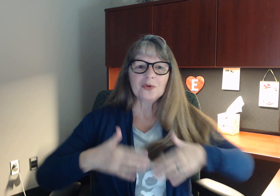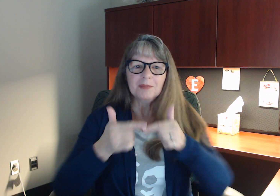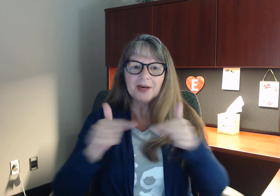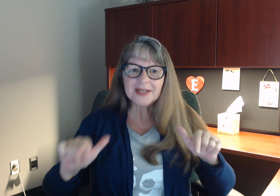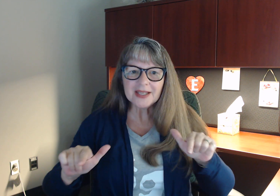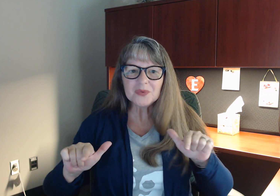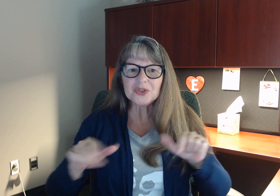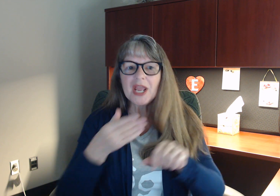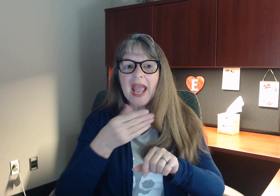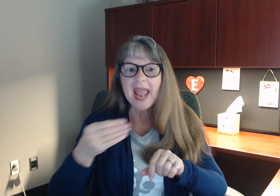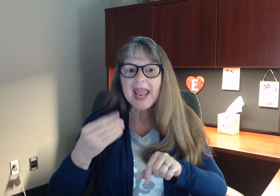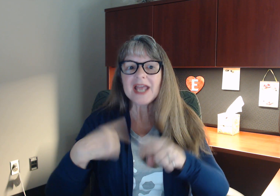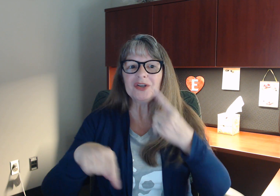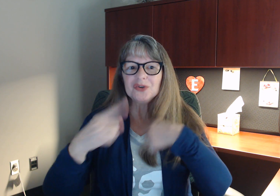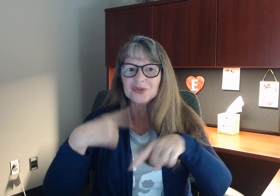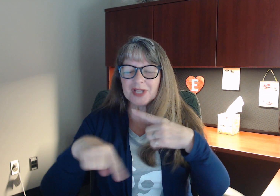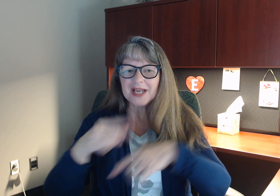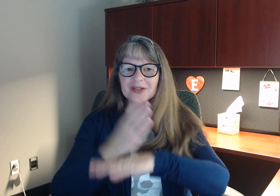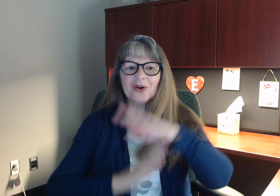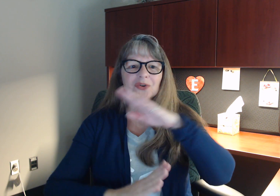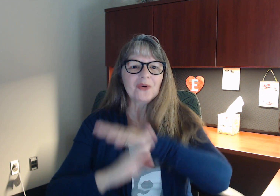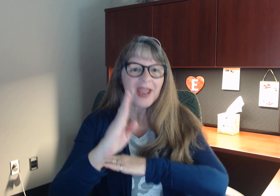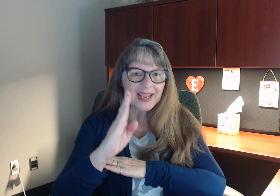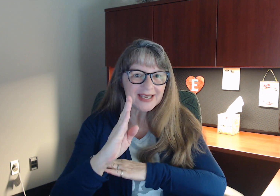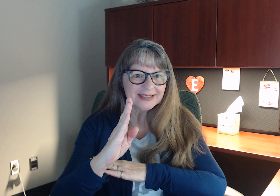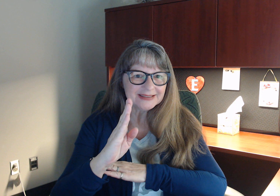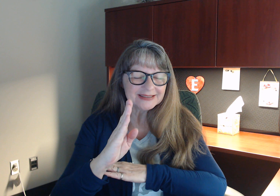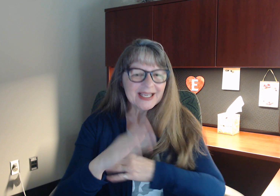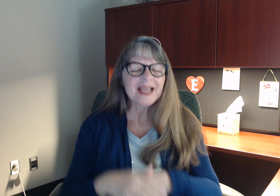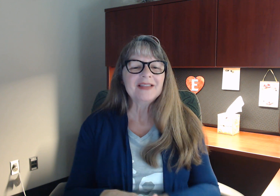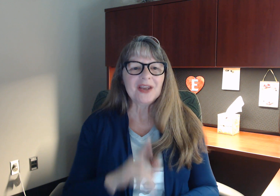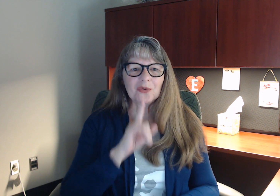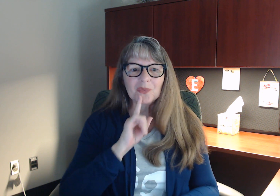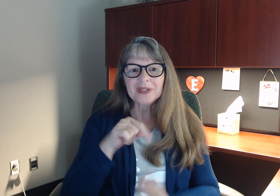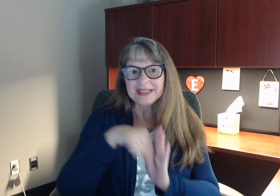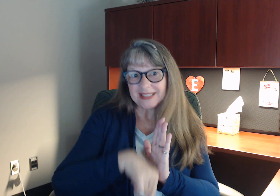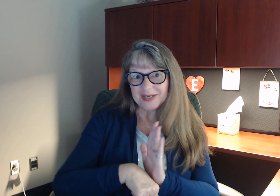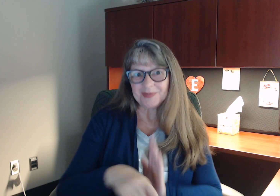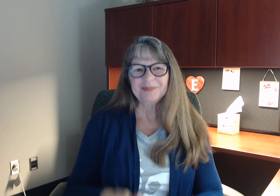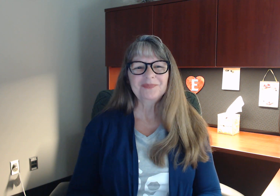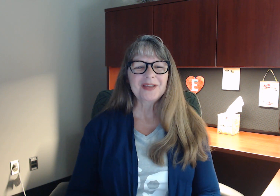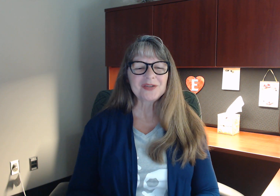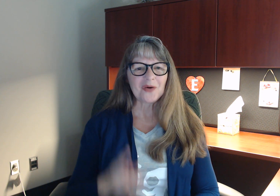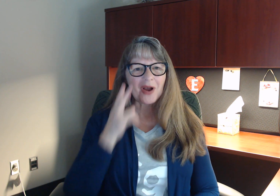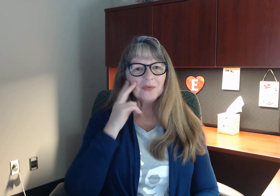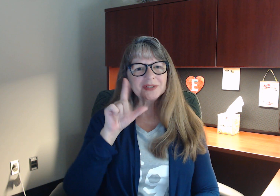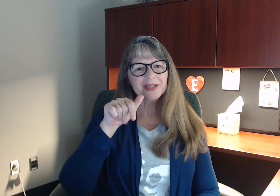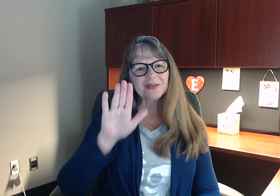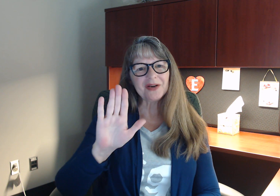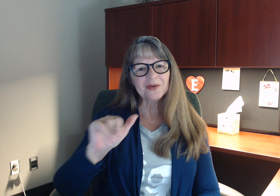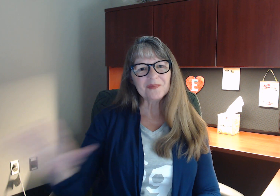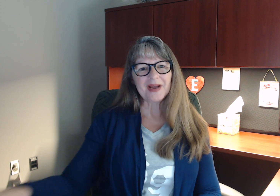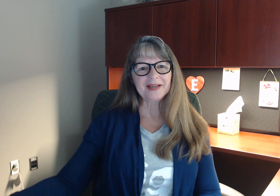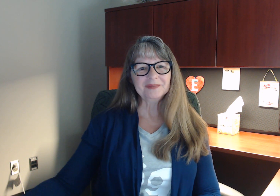body language, and your signs on your hands that are really deep. So I will see you later. Bye.